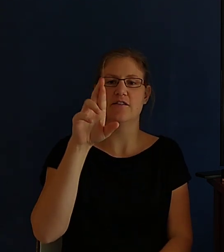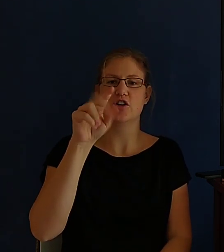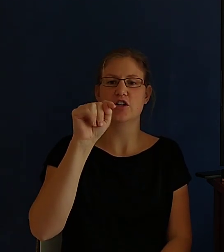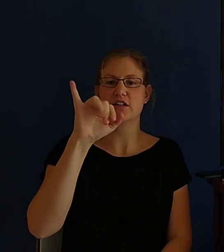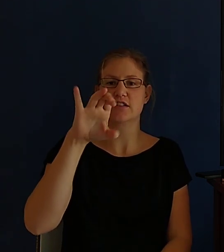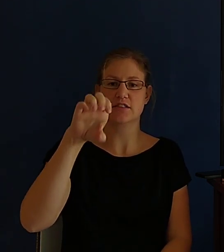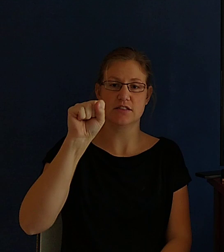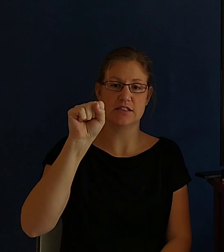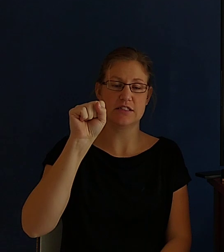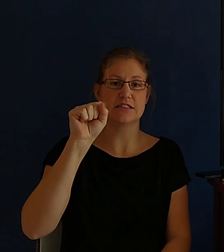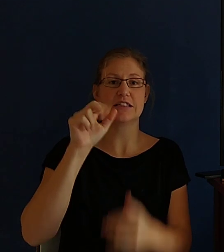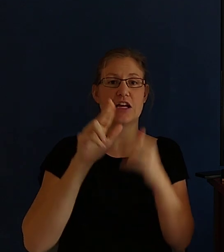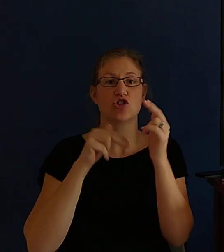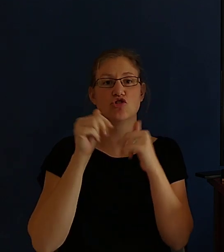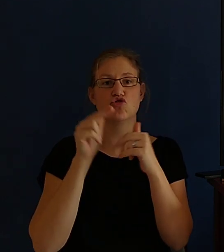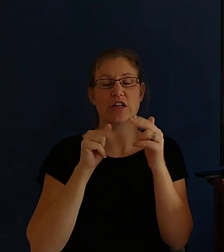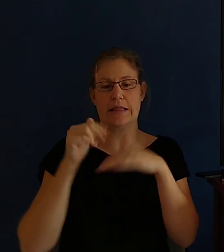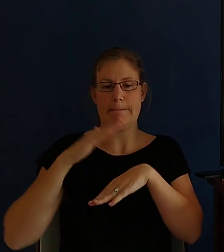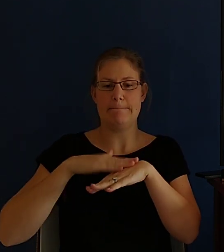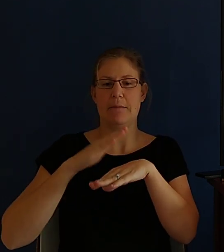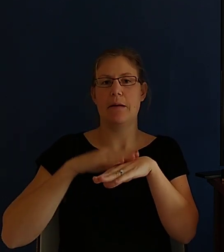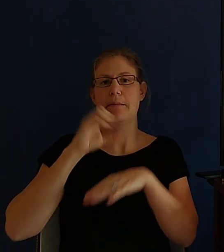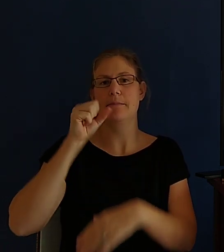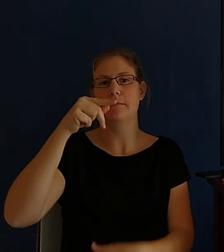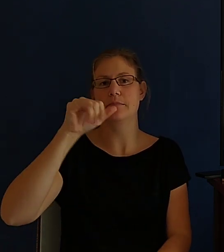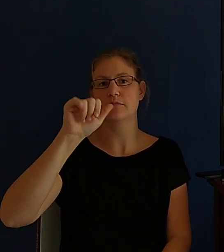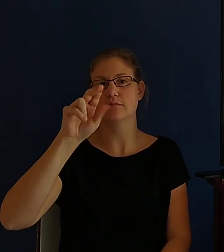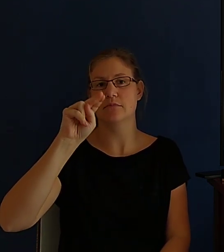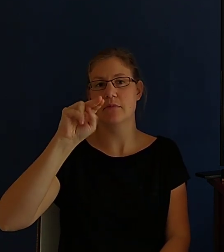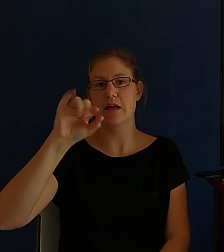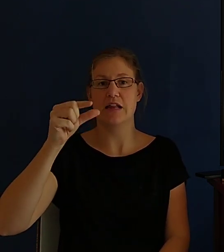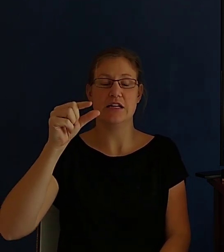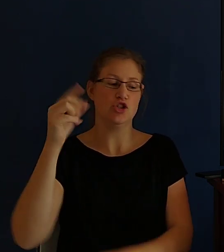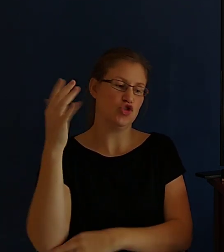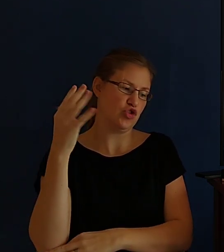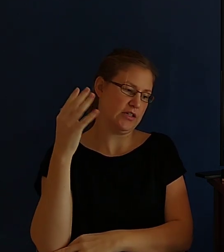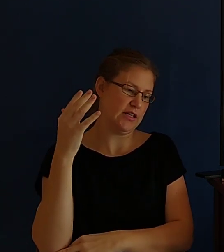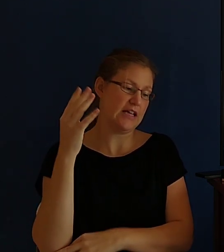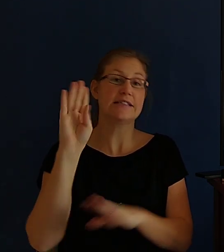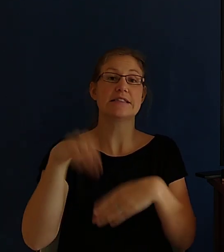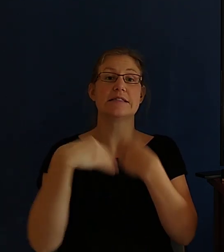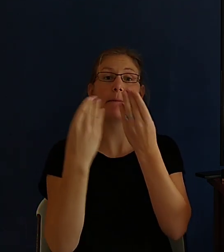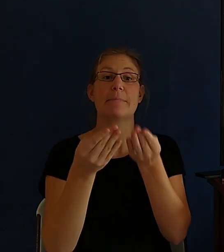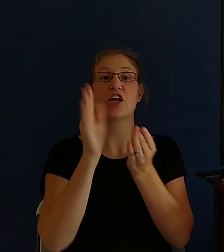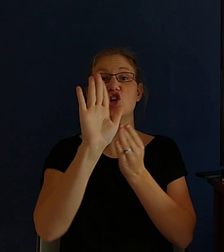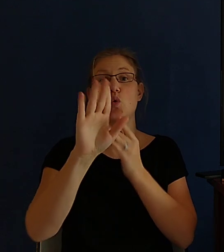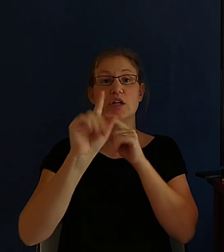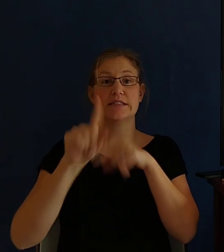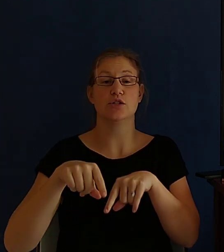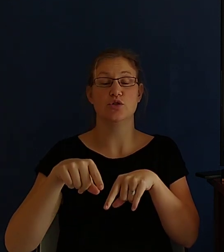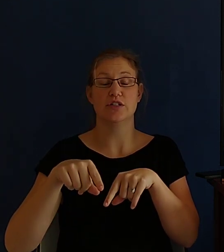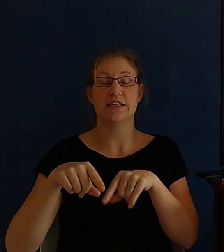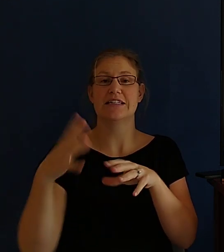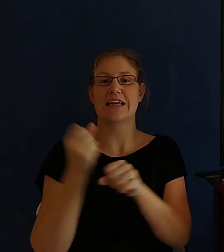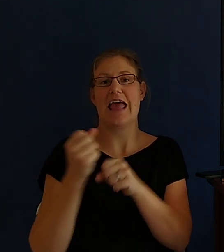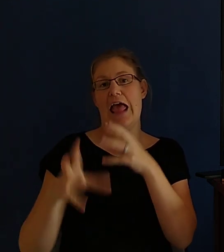and constructing the minimum spanning tree. Submit your solution again to get the Excel credit